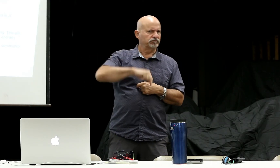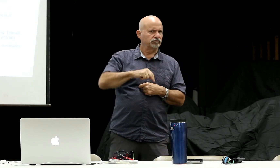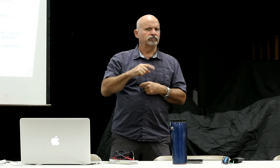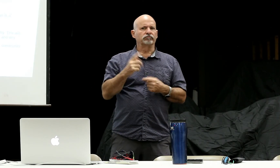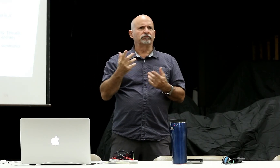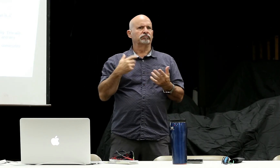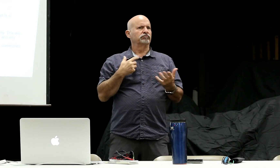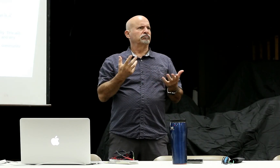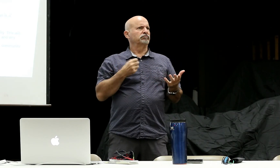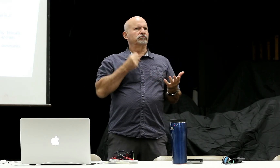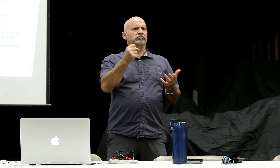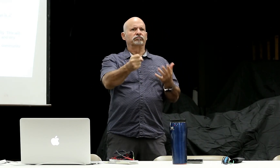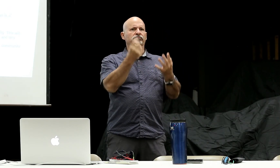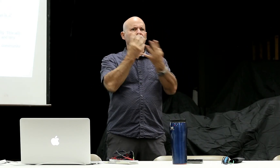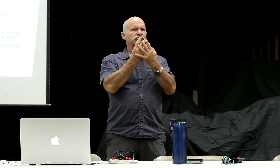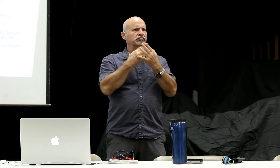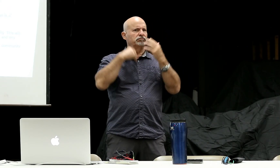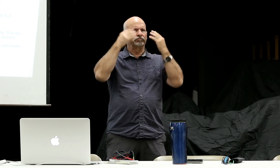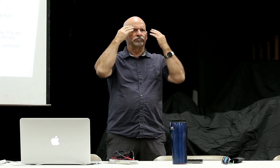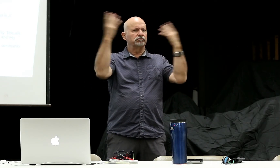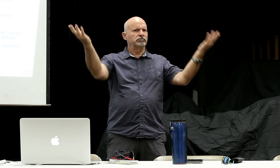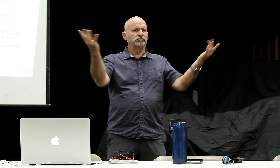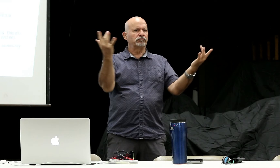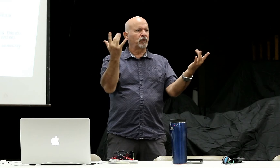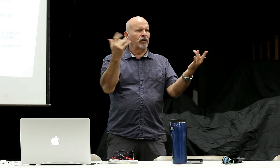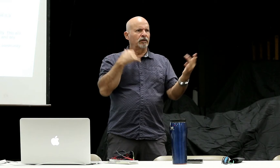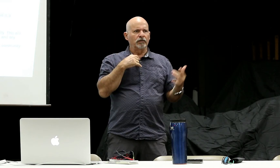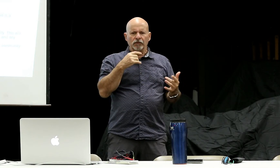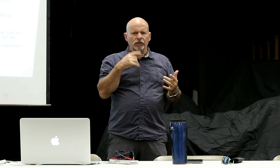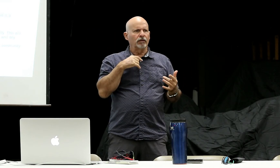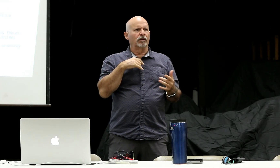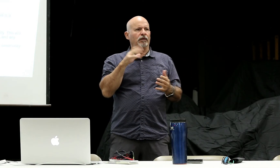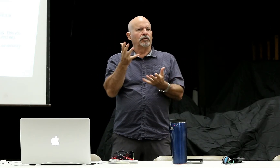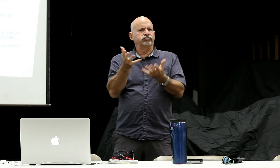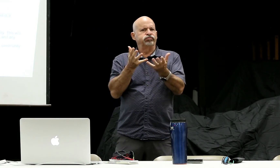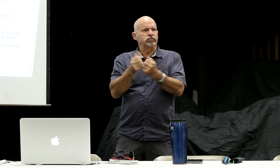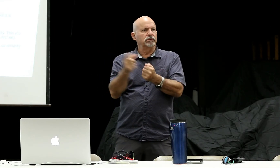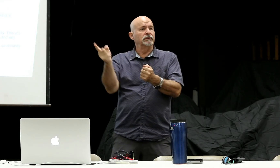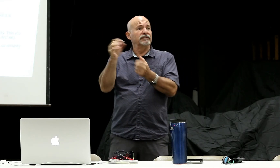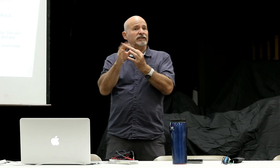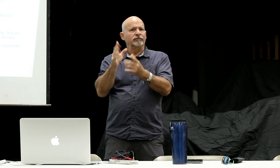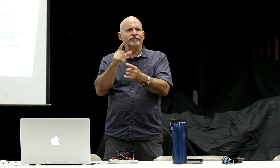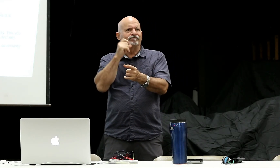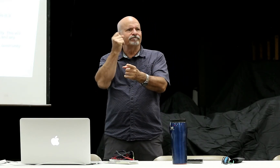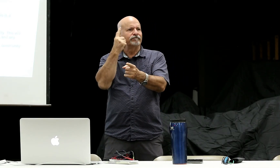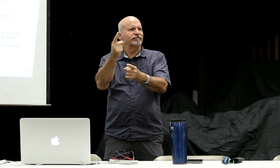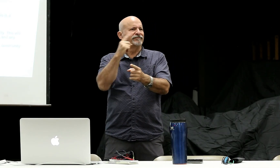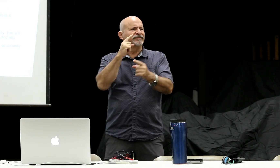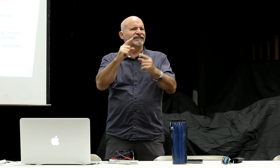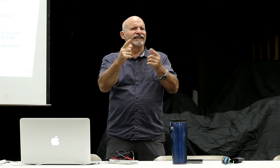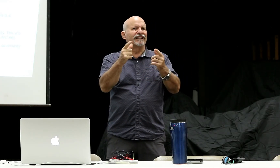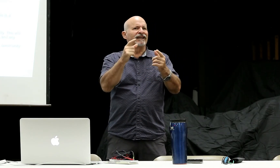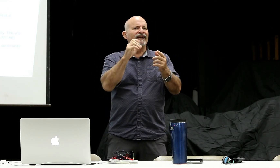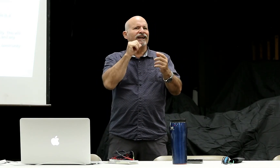serious issue, maybe there's misunderstanding in terms of communication, maybe even at CPS, and parents were